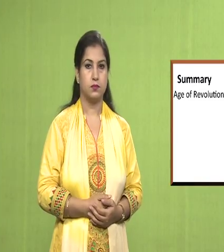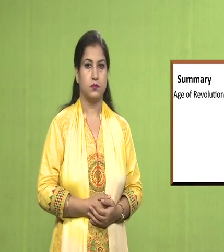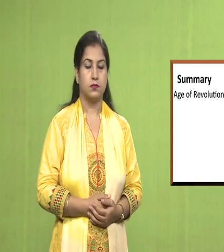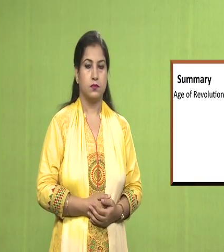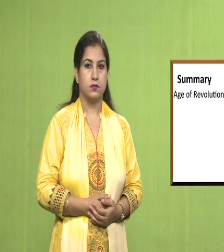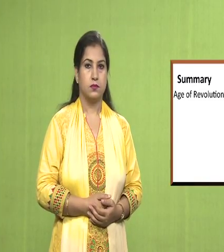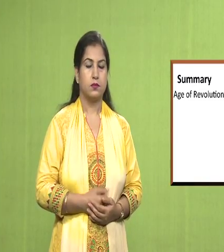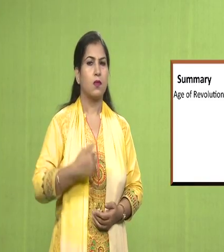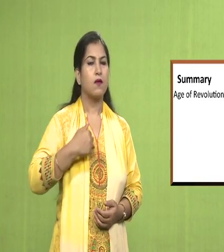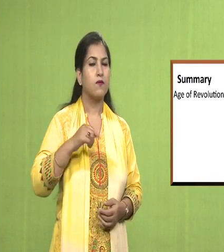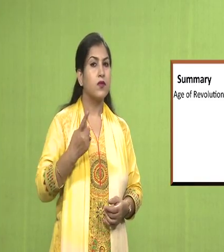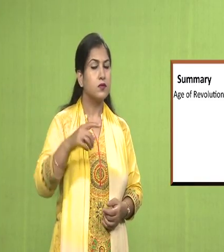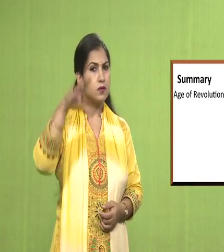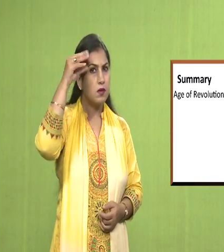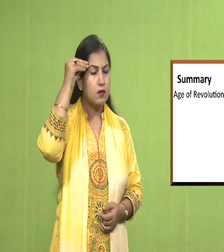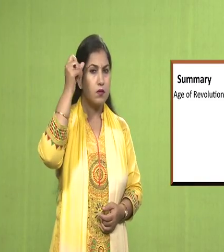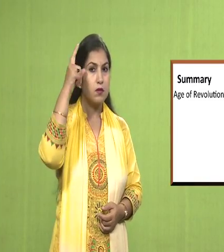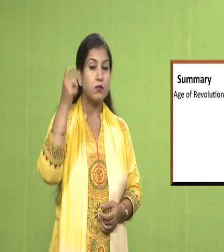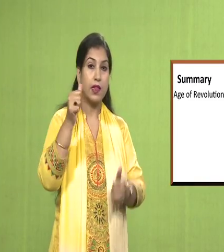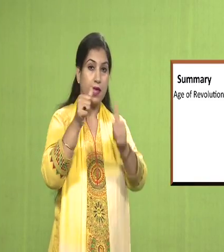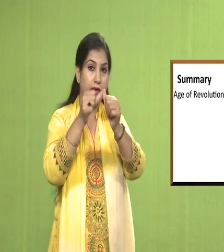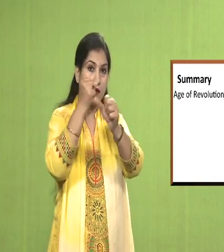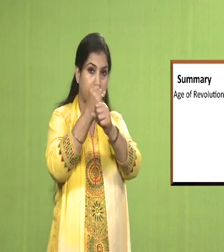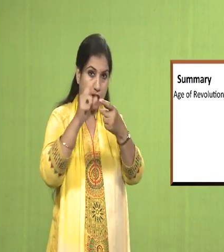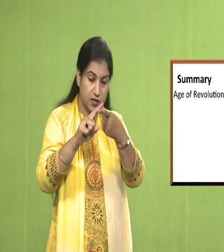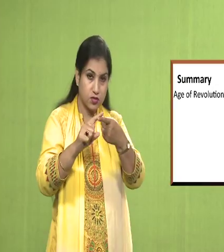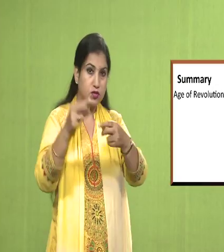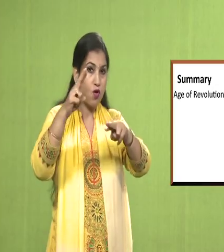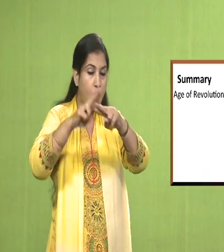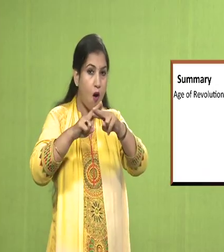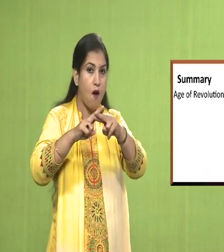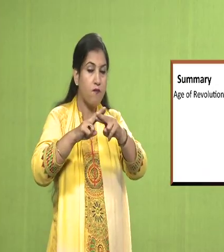We understood the meaning of Age of Revolutions.